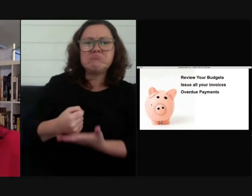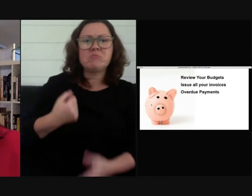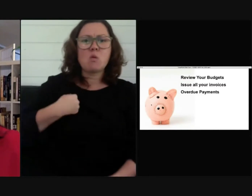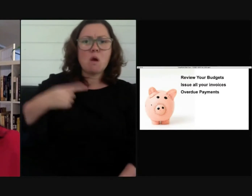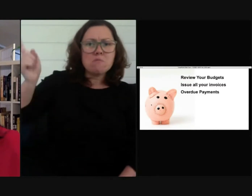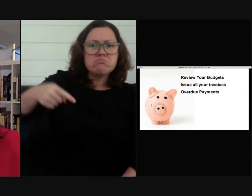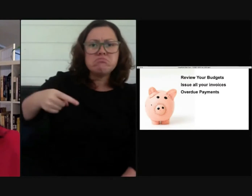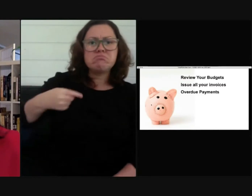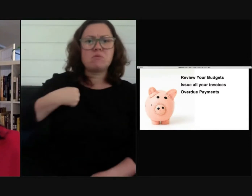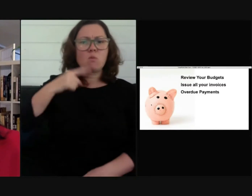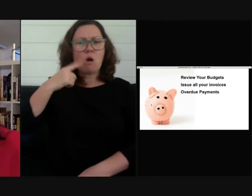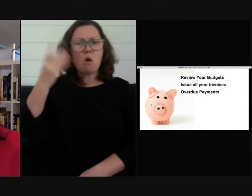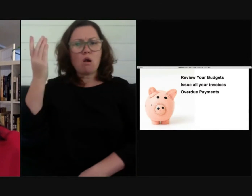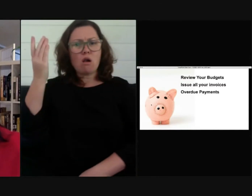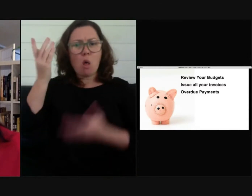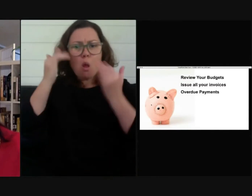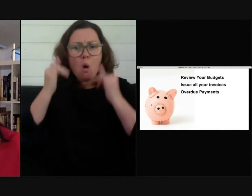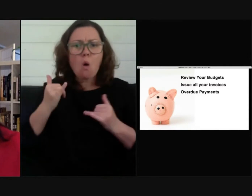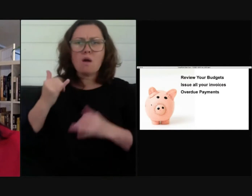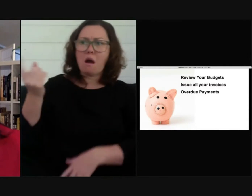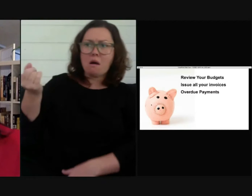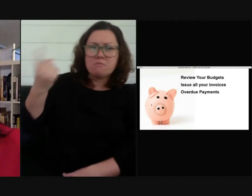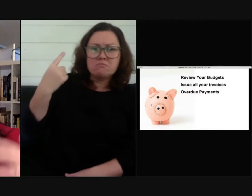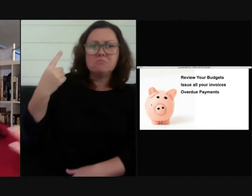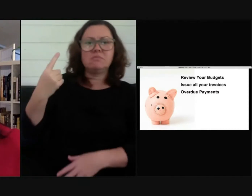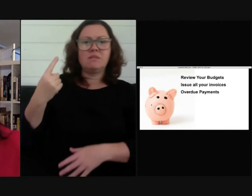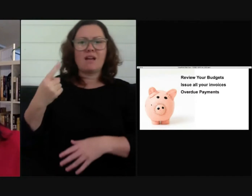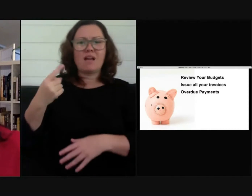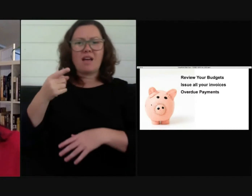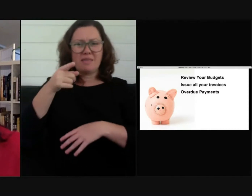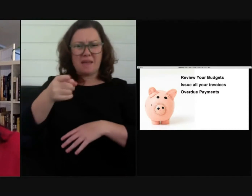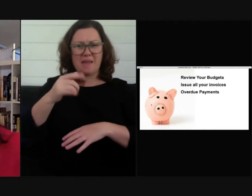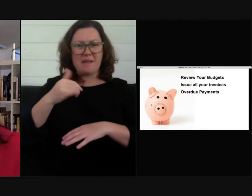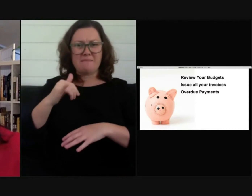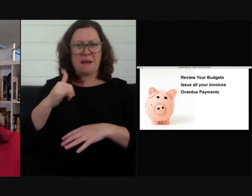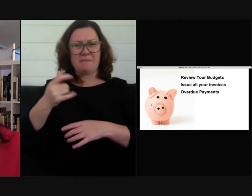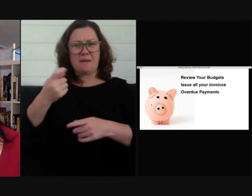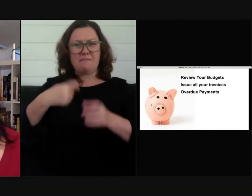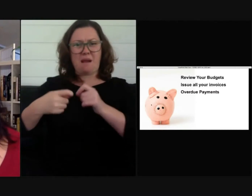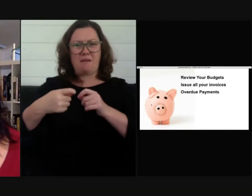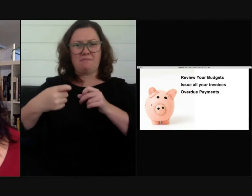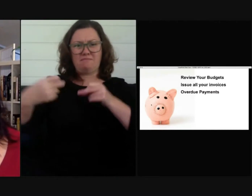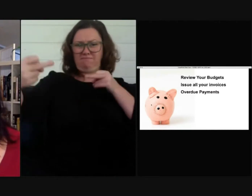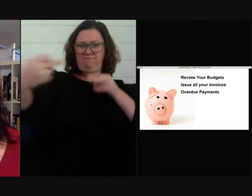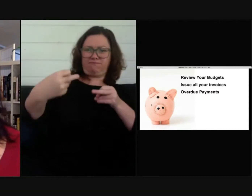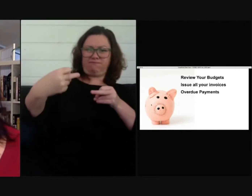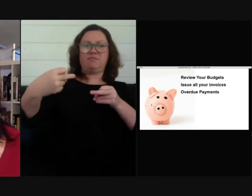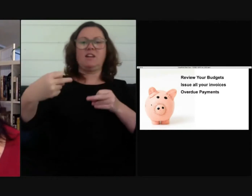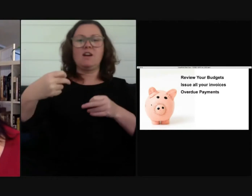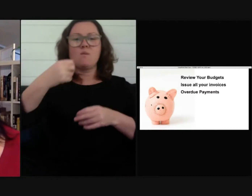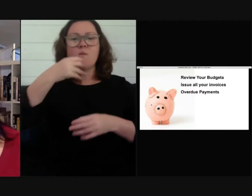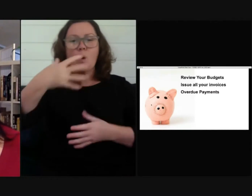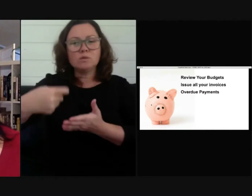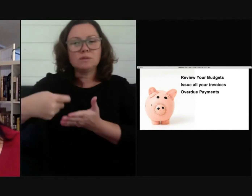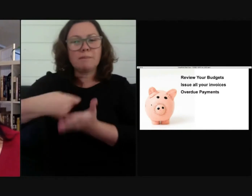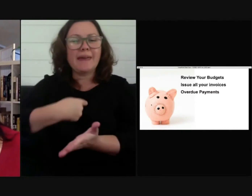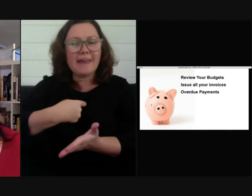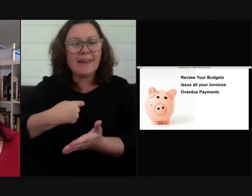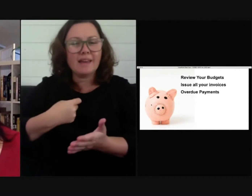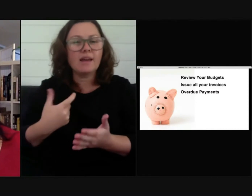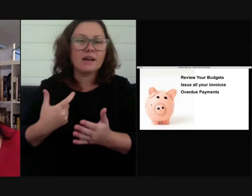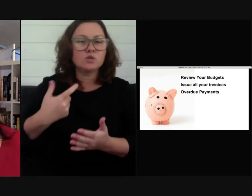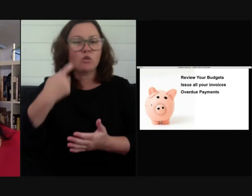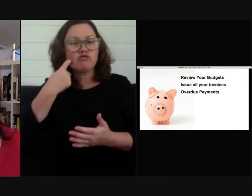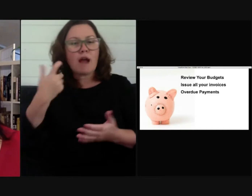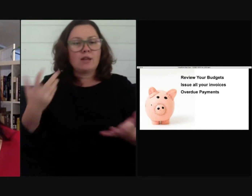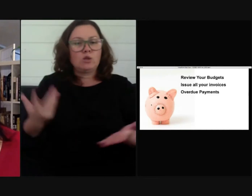need to go heavy, if you need to get legal support, or if you need to create a letter of